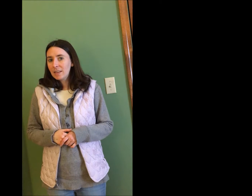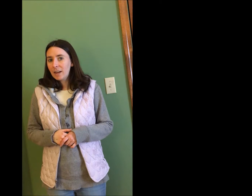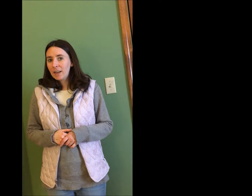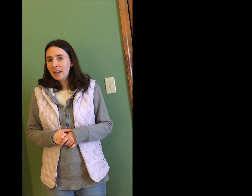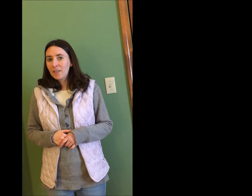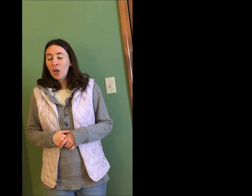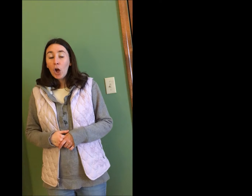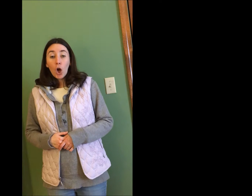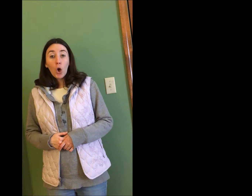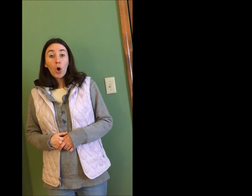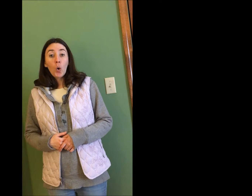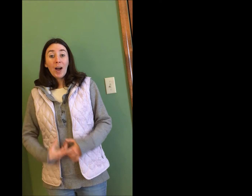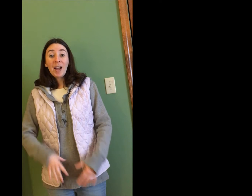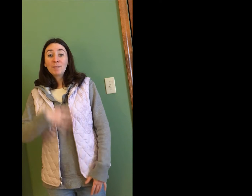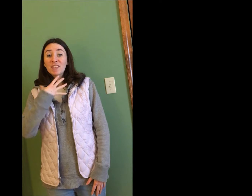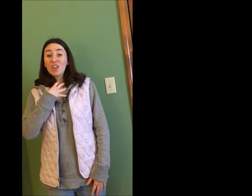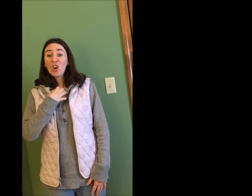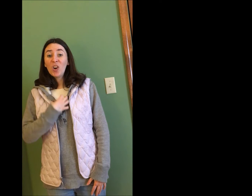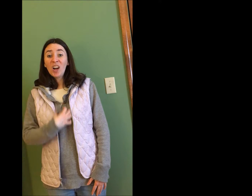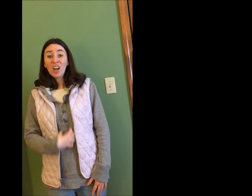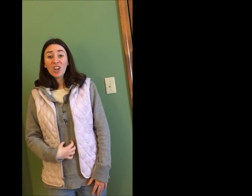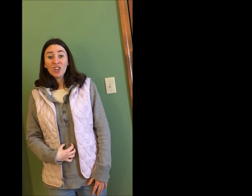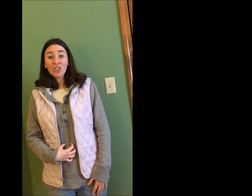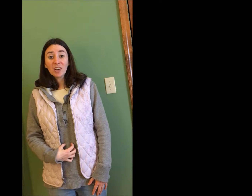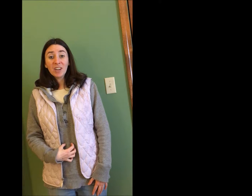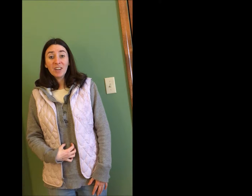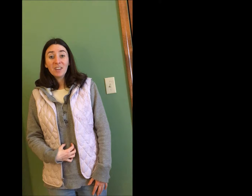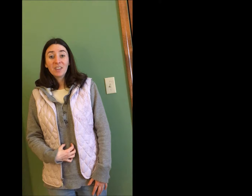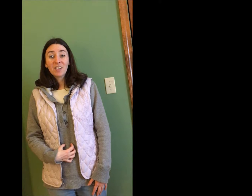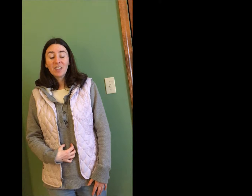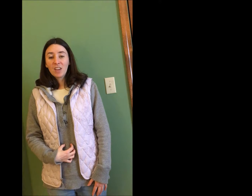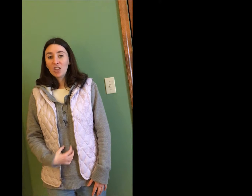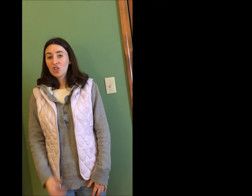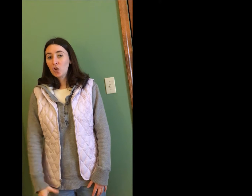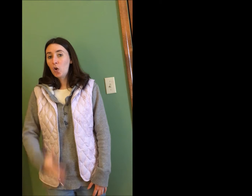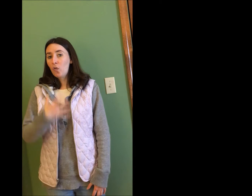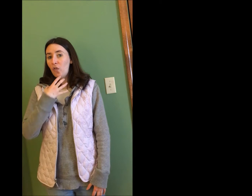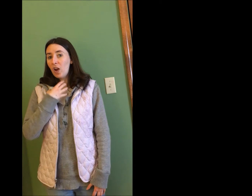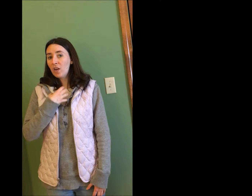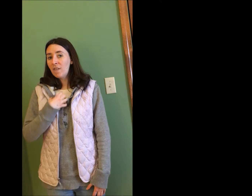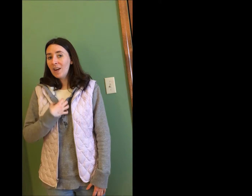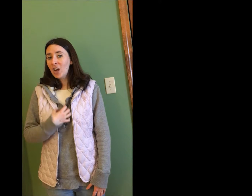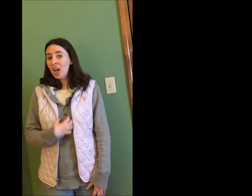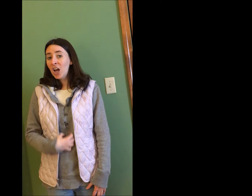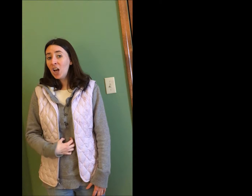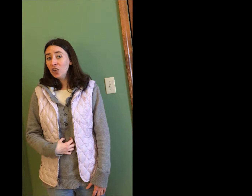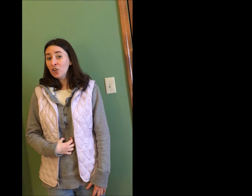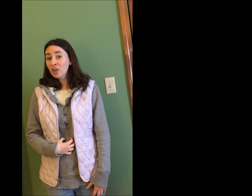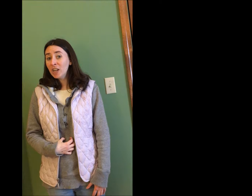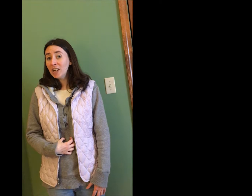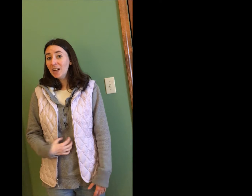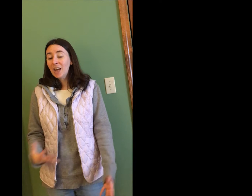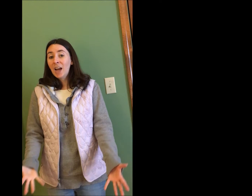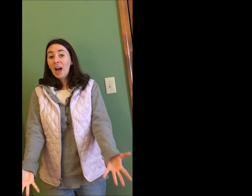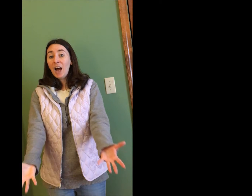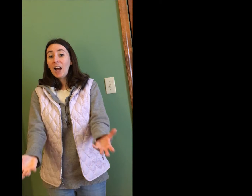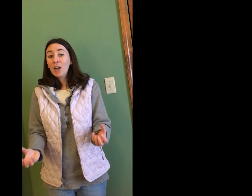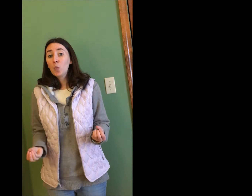that again. Oh, I'm so hungry. So very, very hungry. I